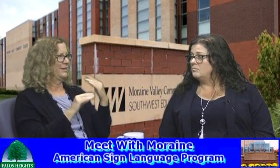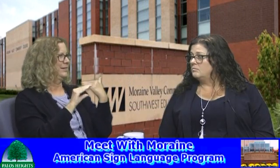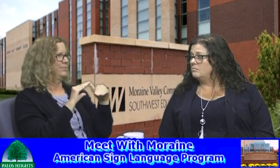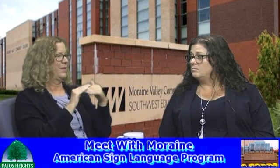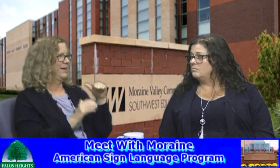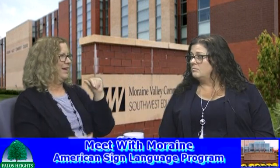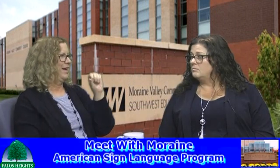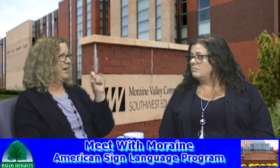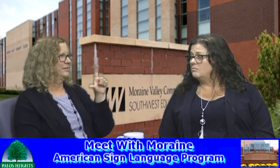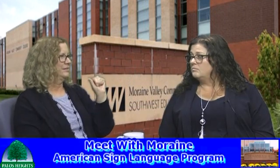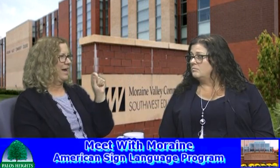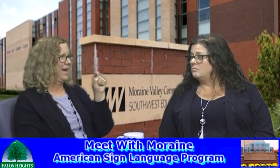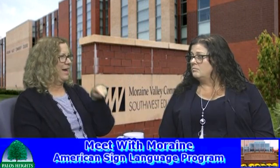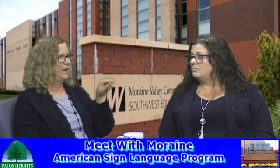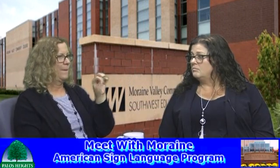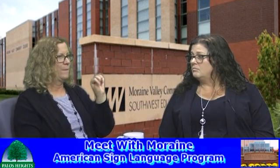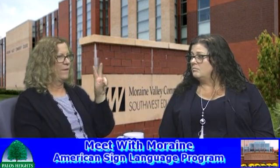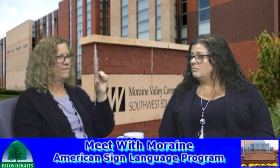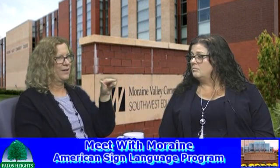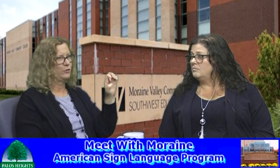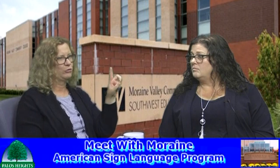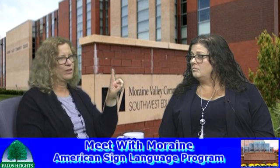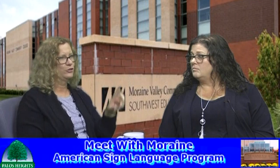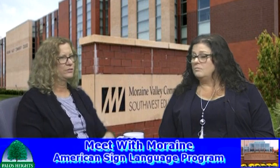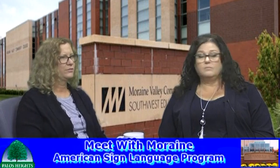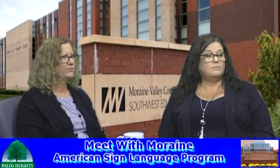questions about American Sign Language, you can email